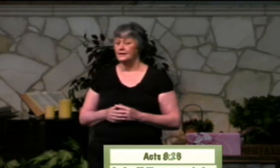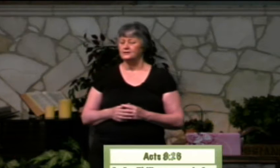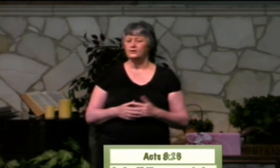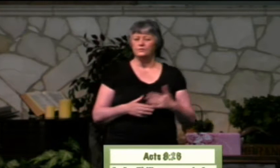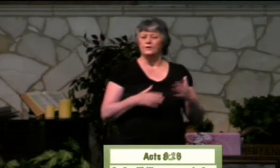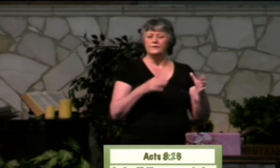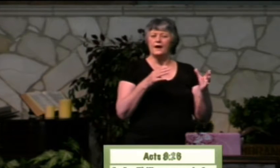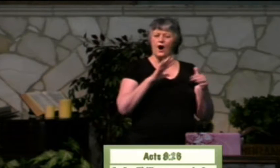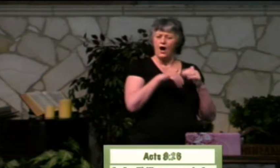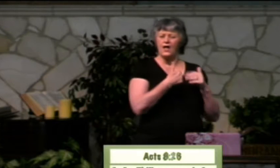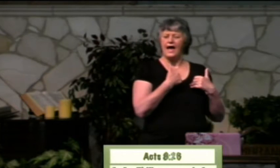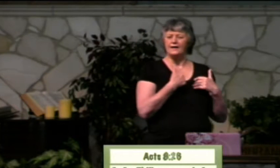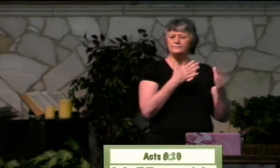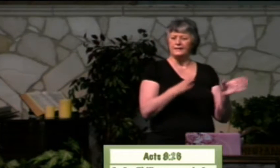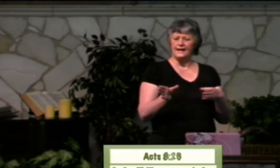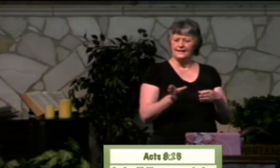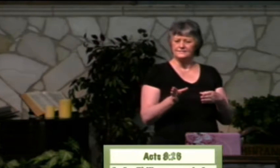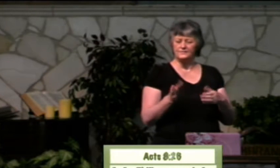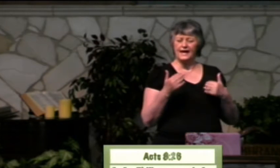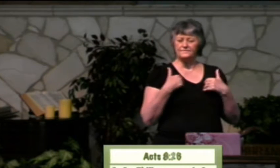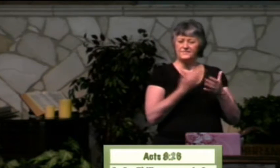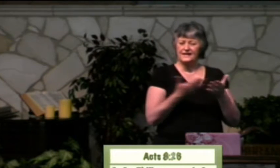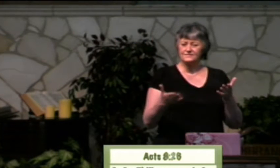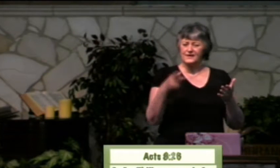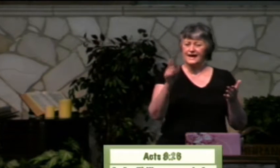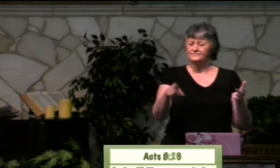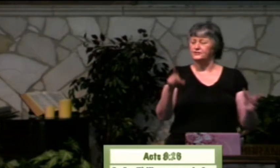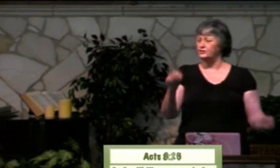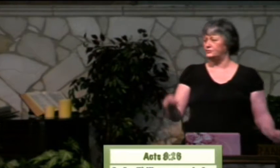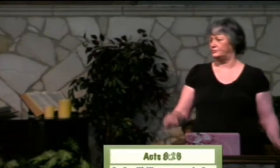So we all have plans. We have things we have to do.